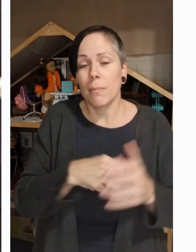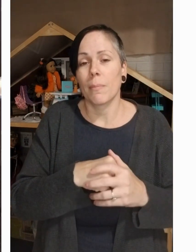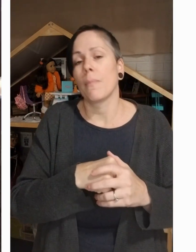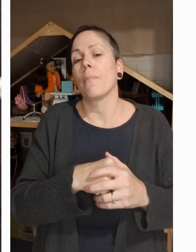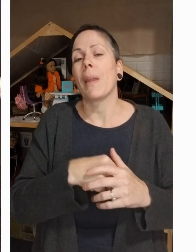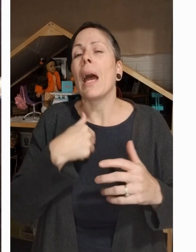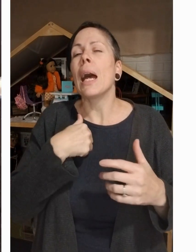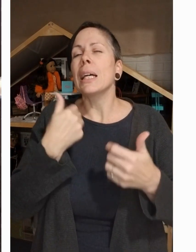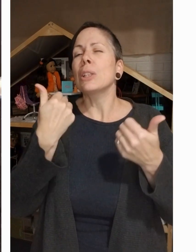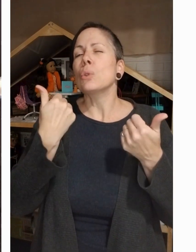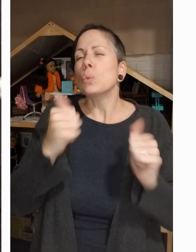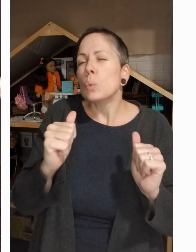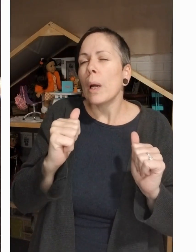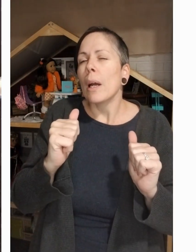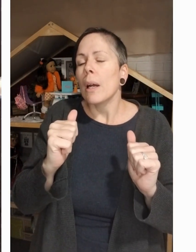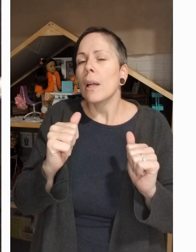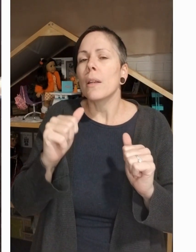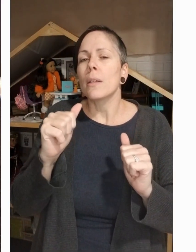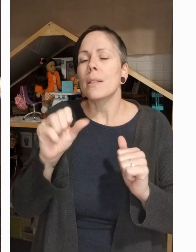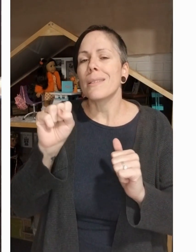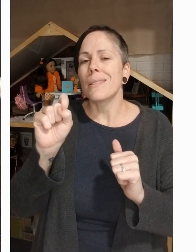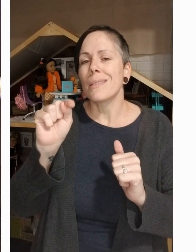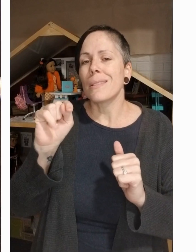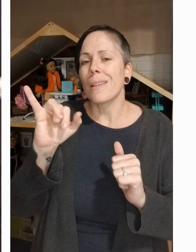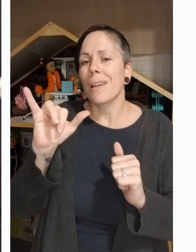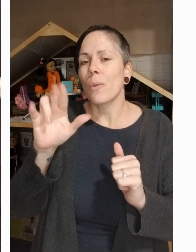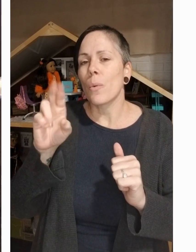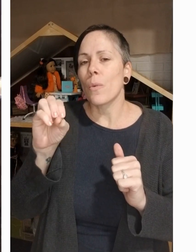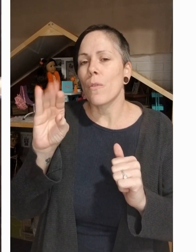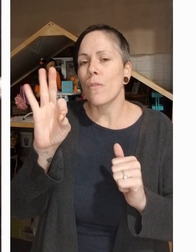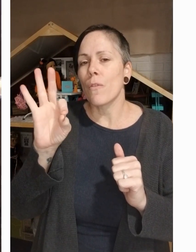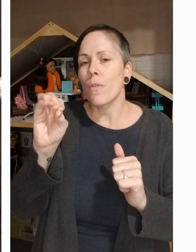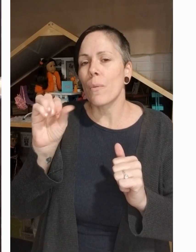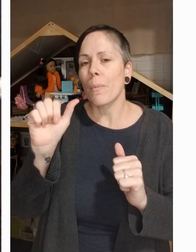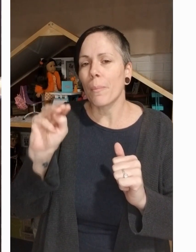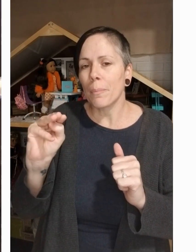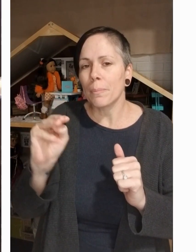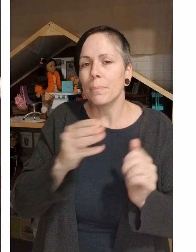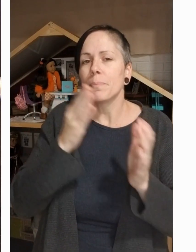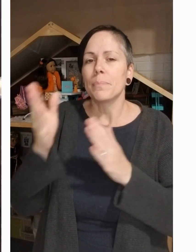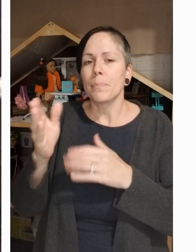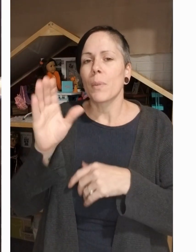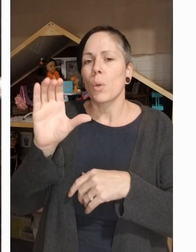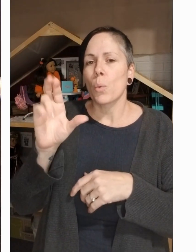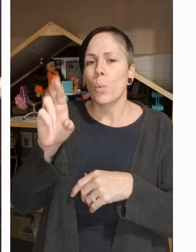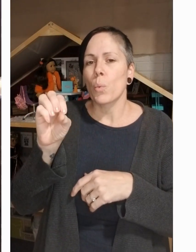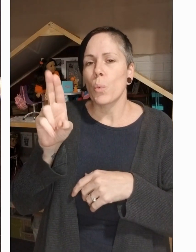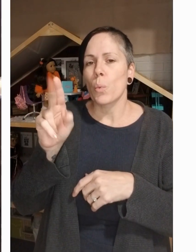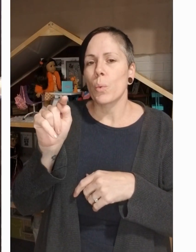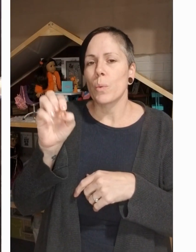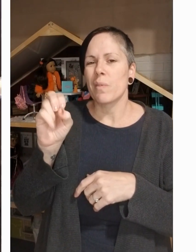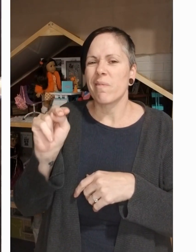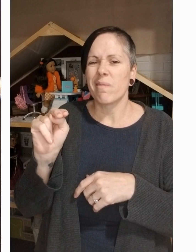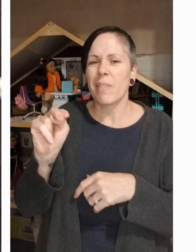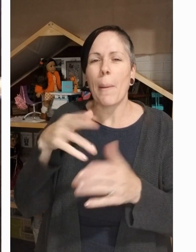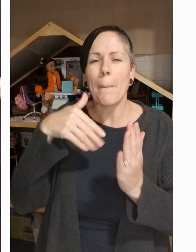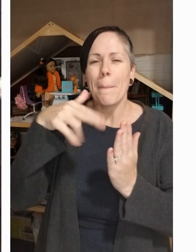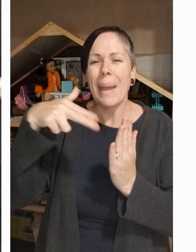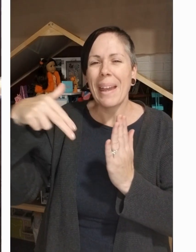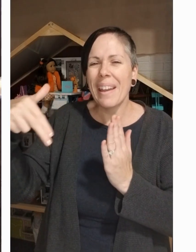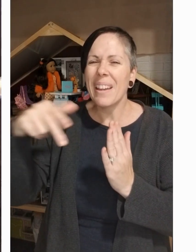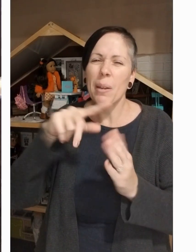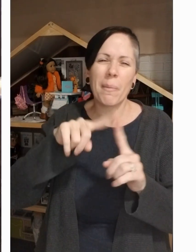some croutons out of styrofoam and painting them, but I didn't nail the color. So I'll probably try that again later. But yeah, the salad